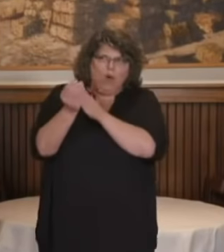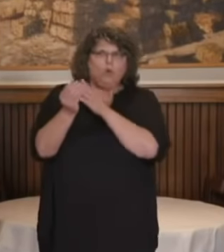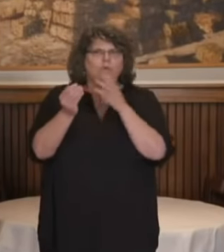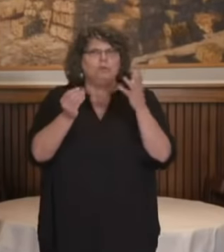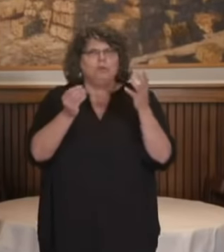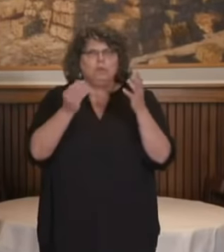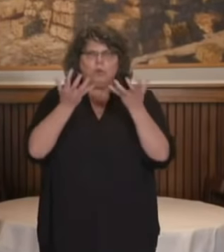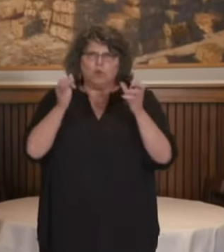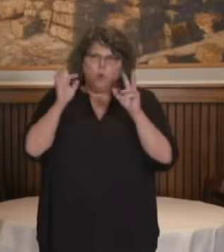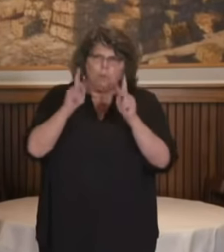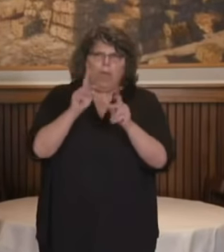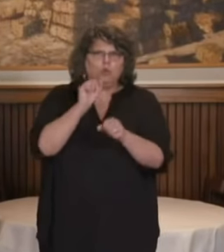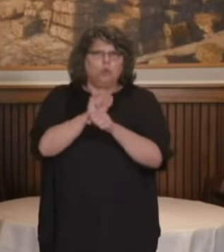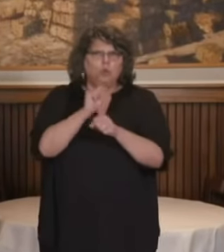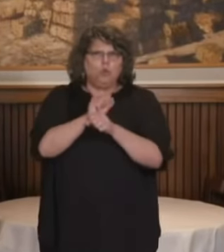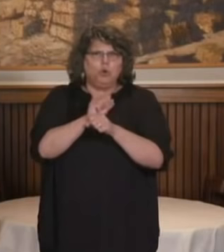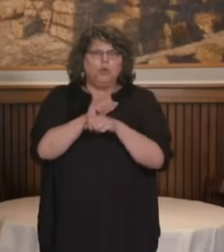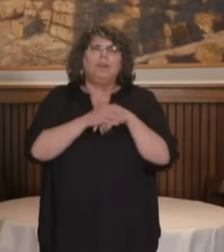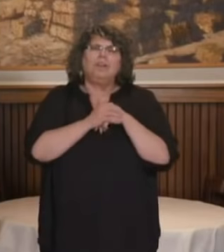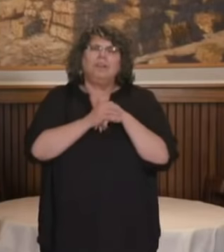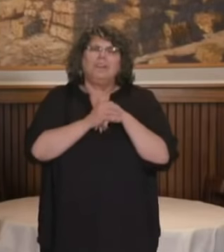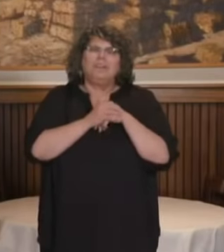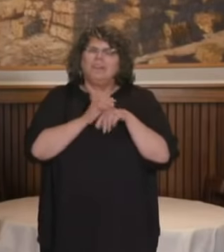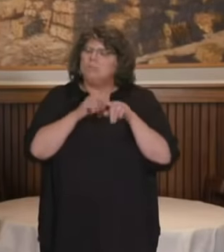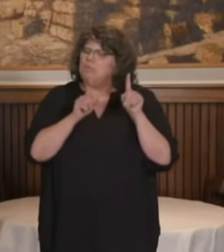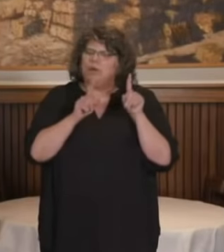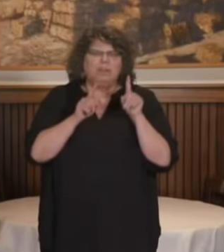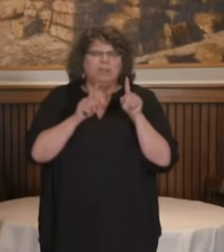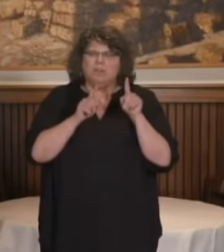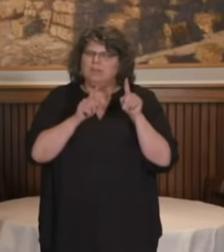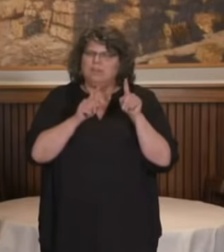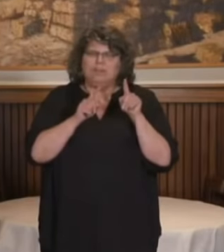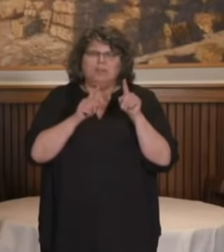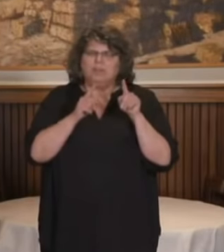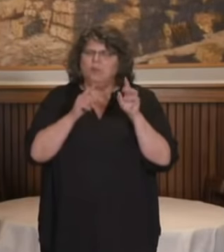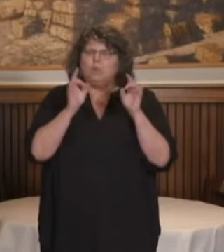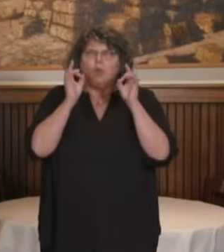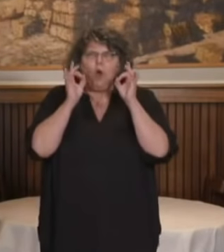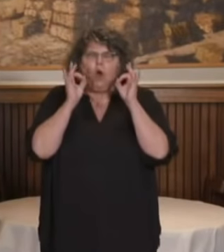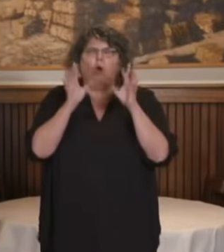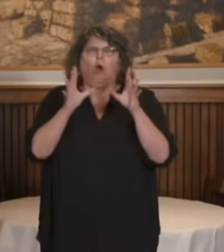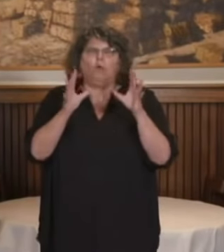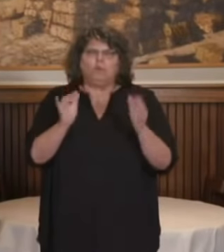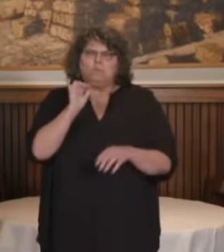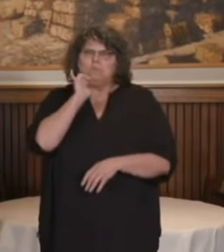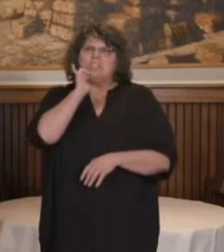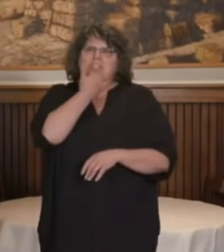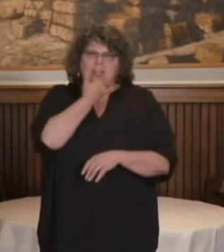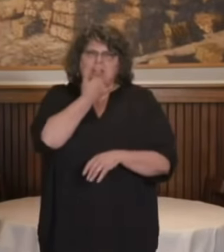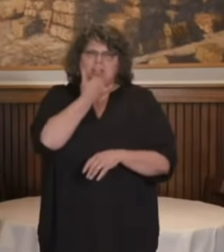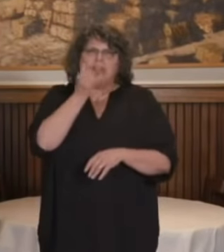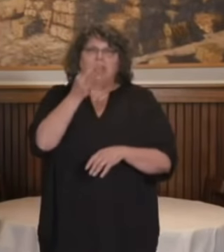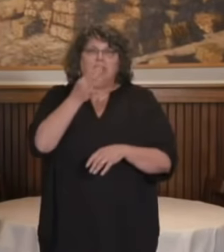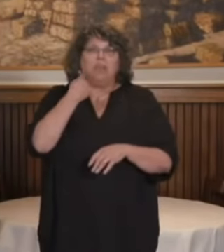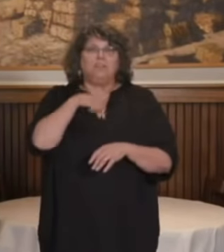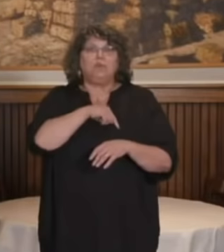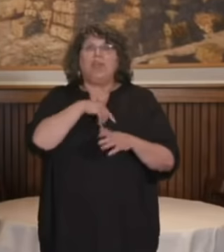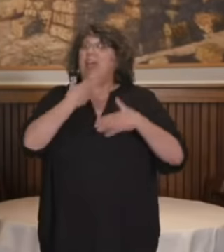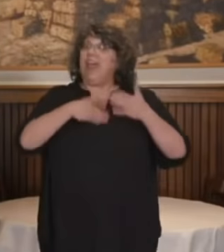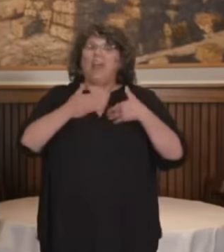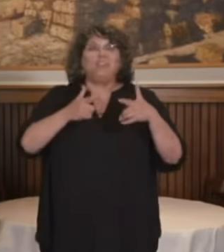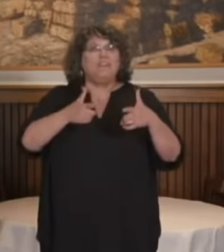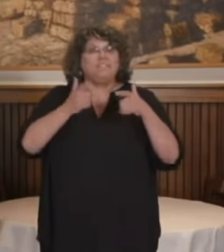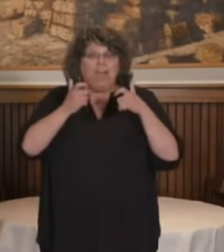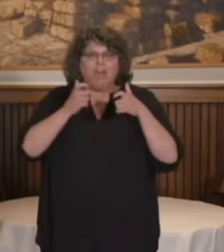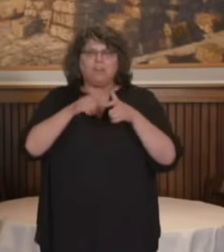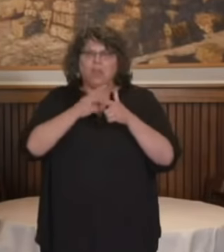quote unquote, get back to work. But there be no greater mistake than us dreaming of regretting that we moved too quickly and there